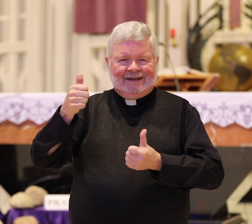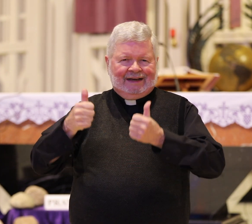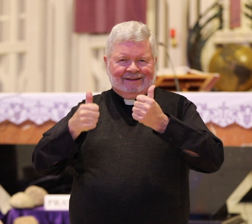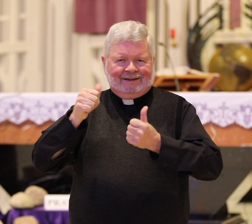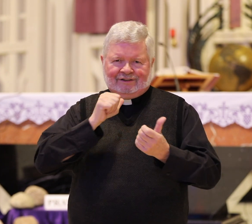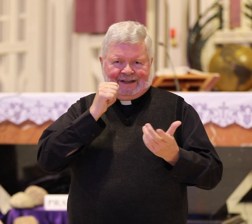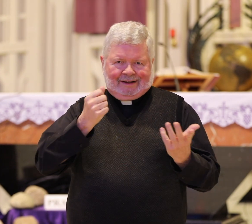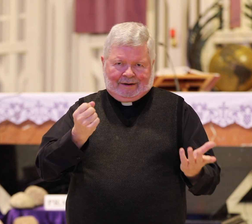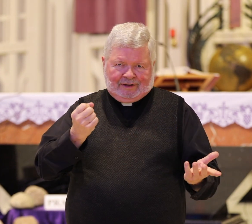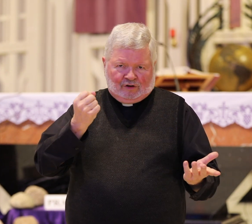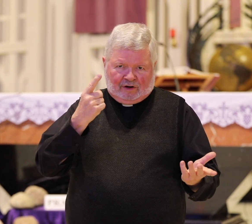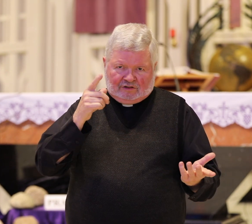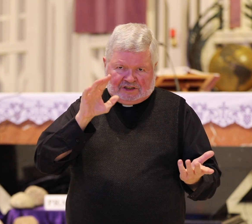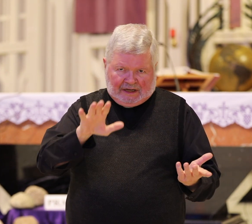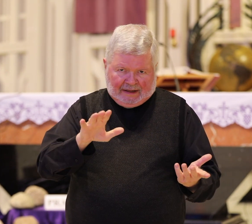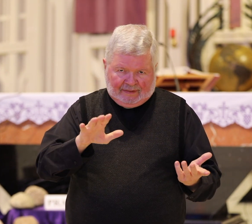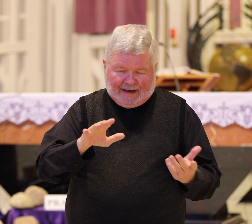And the leaders, they really don't understand that.